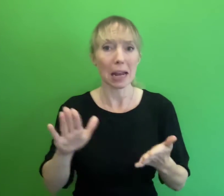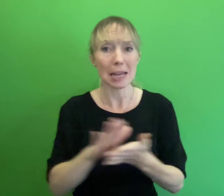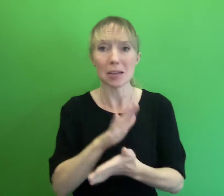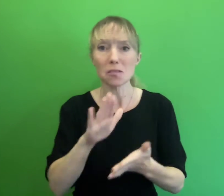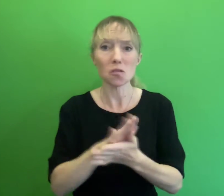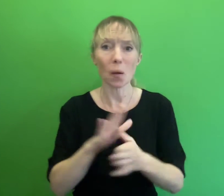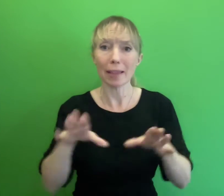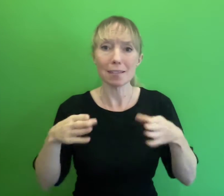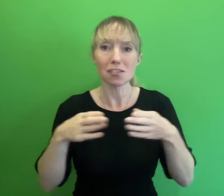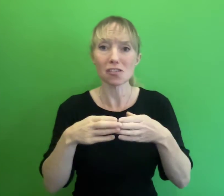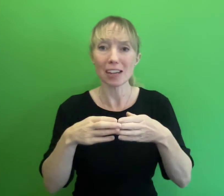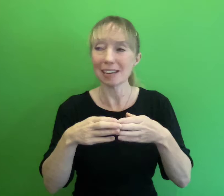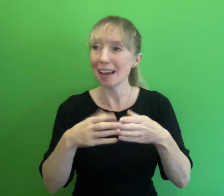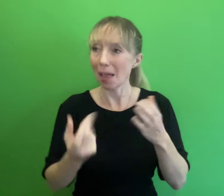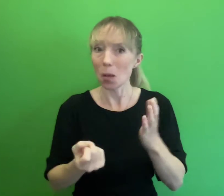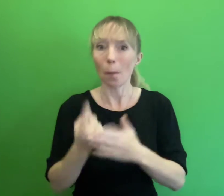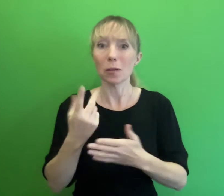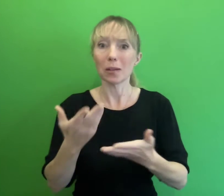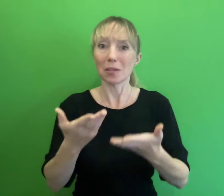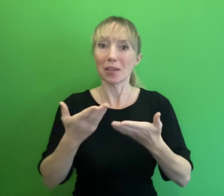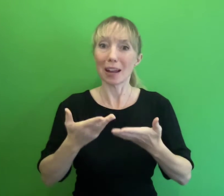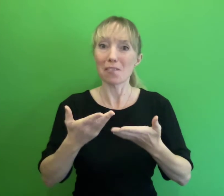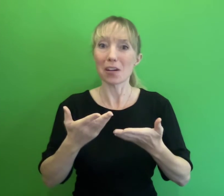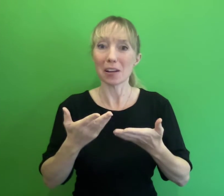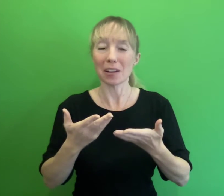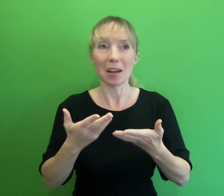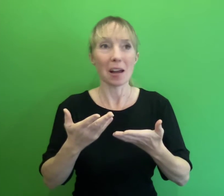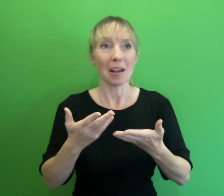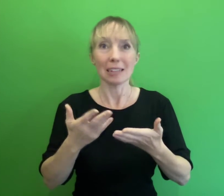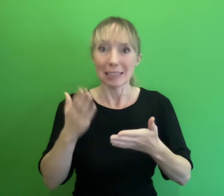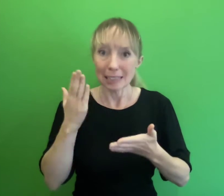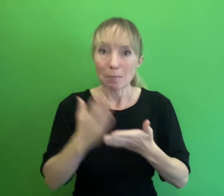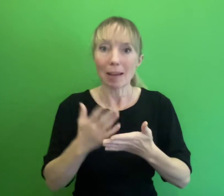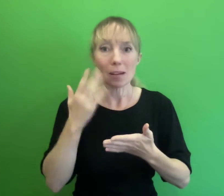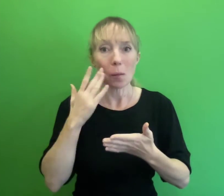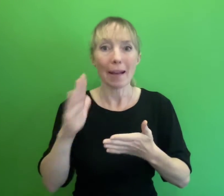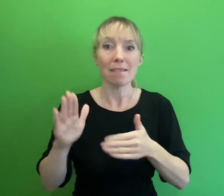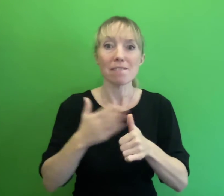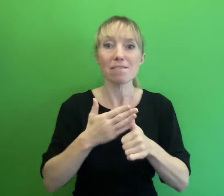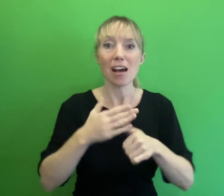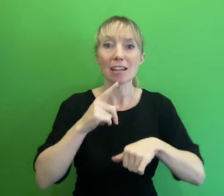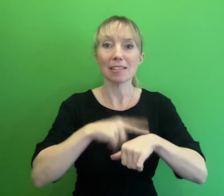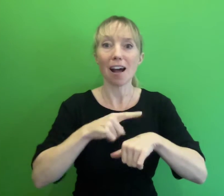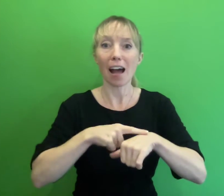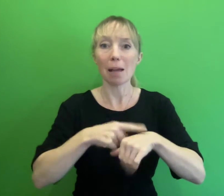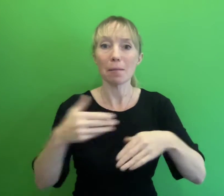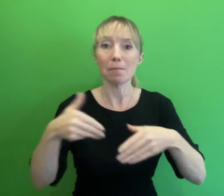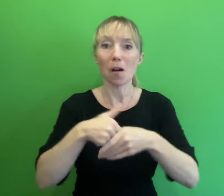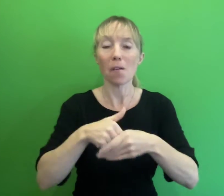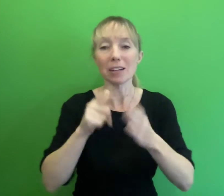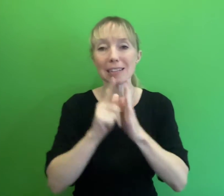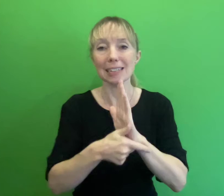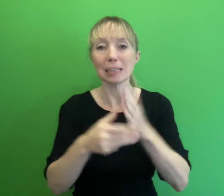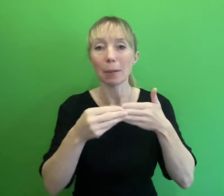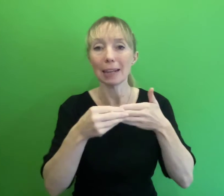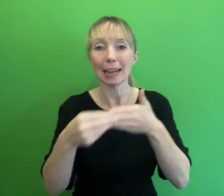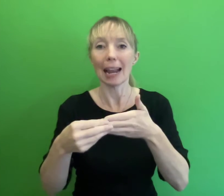them, especially when it was their first time taking part in disability-led spaces and a sense that you're not alone.